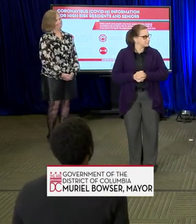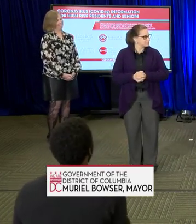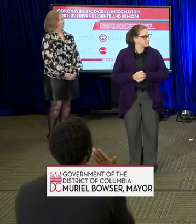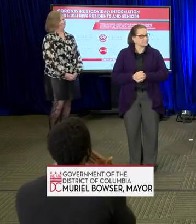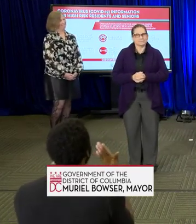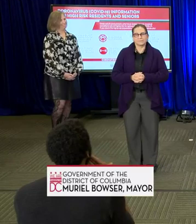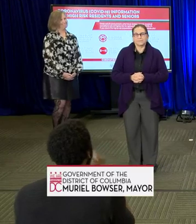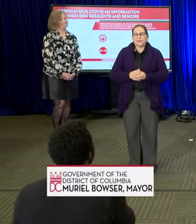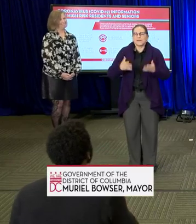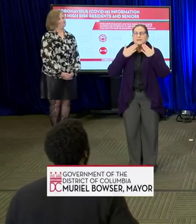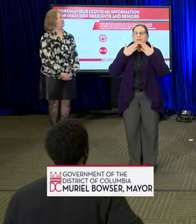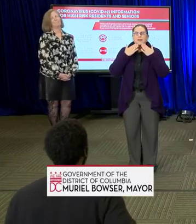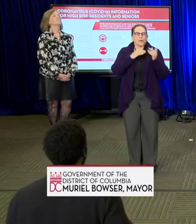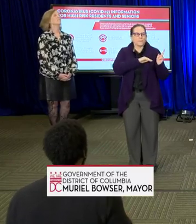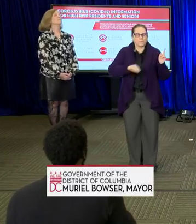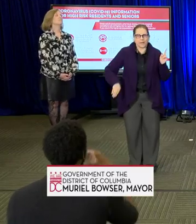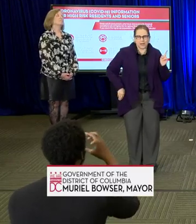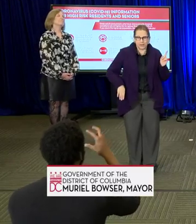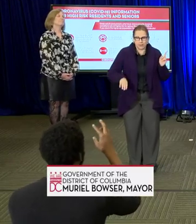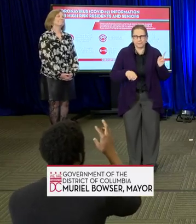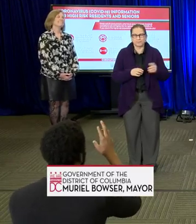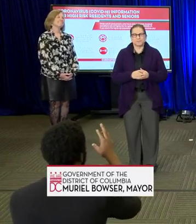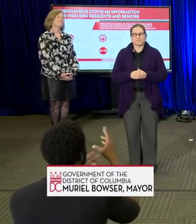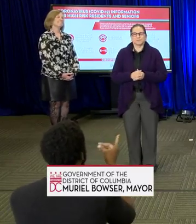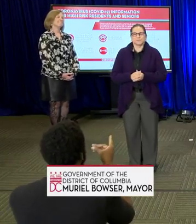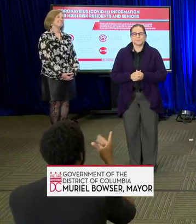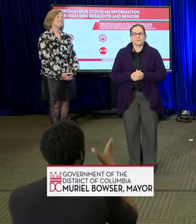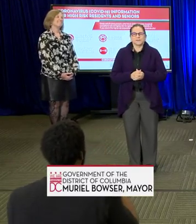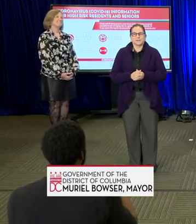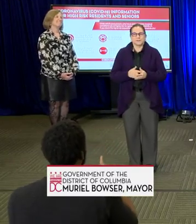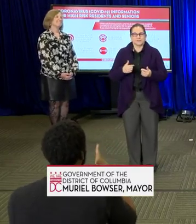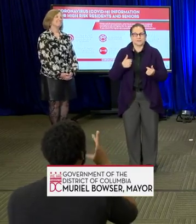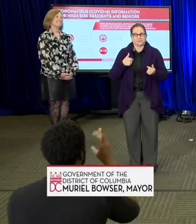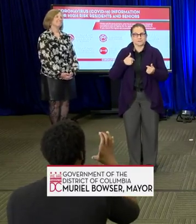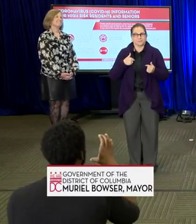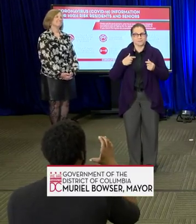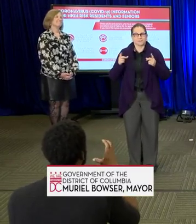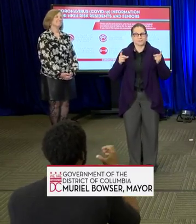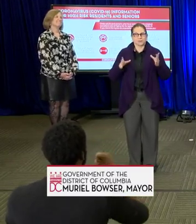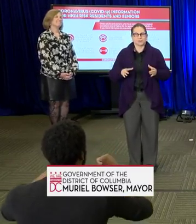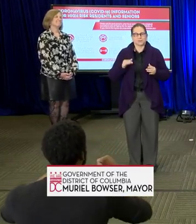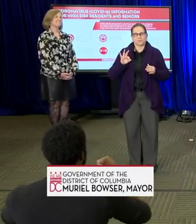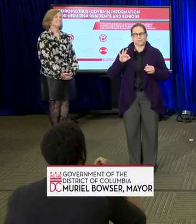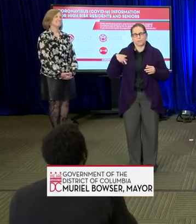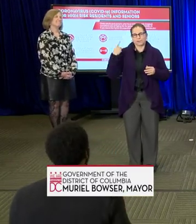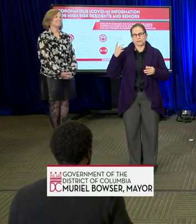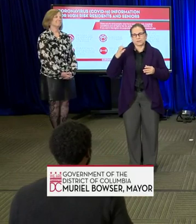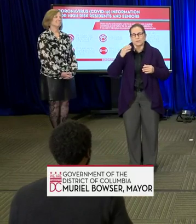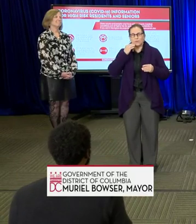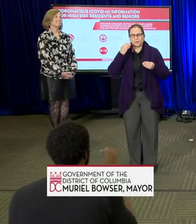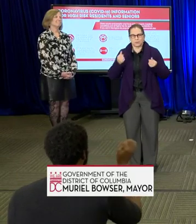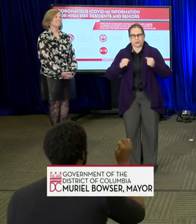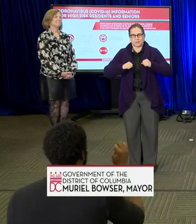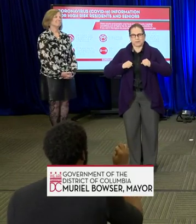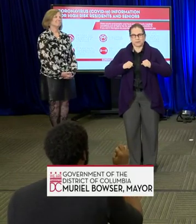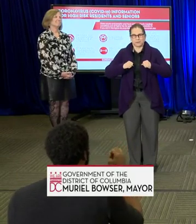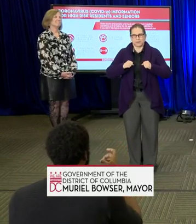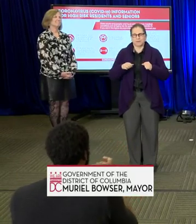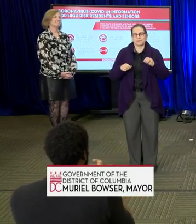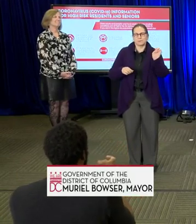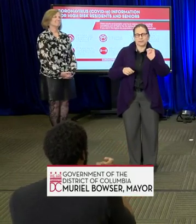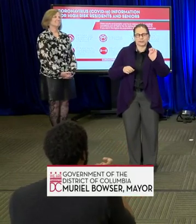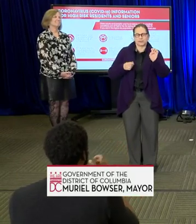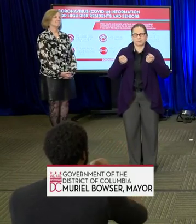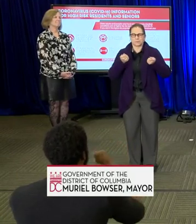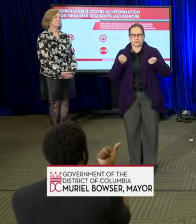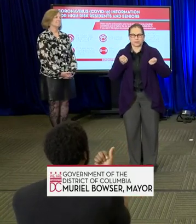Thank you, Mayor Bowser. I'm Chris Rodriguez, Director of the D.C. Homeland Security and Emergency Management Agency. I wanted to touch